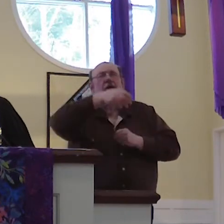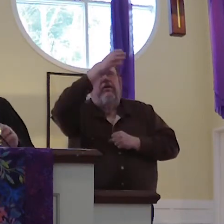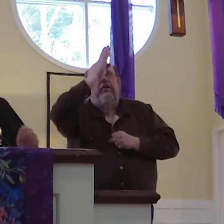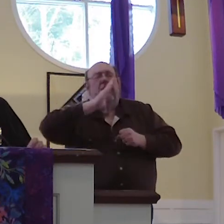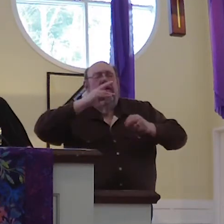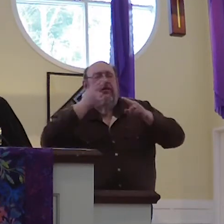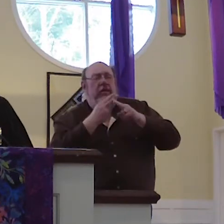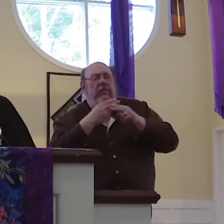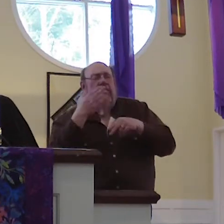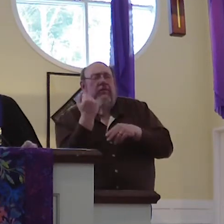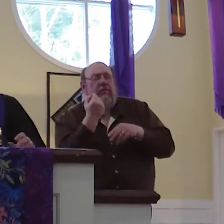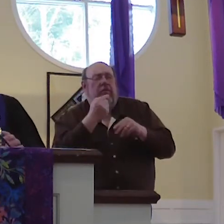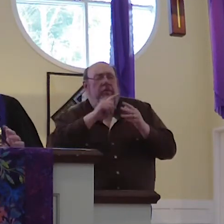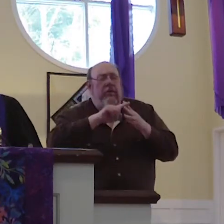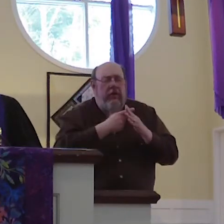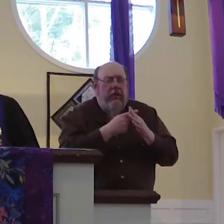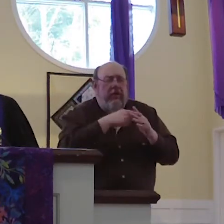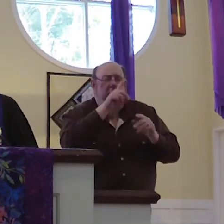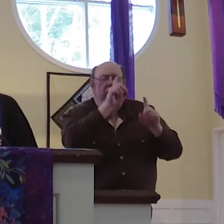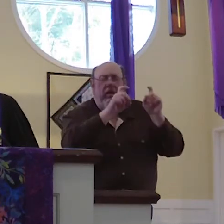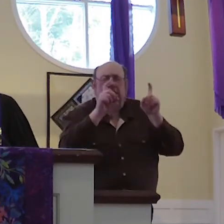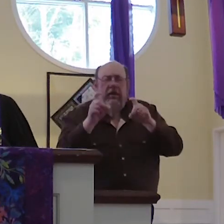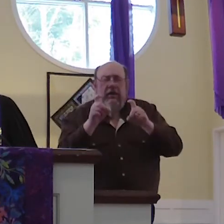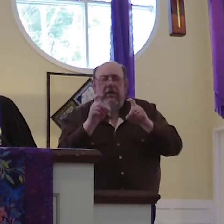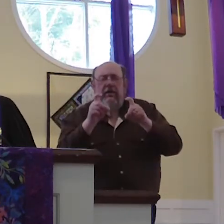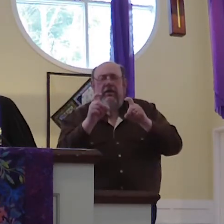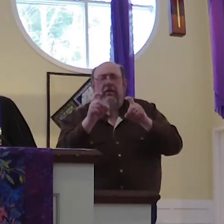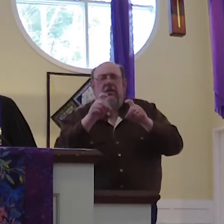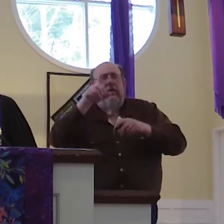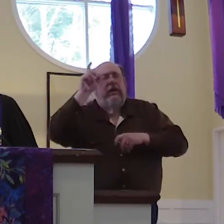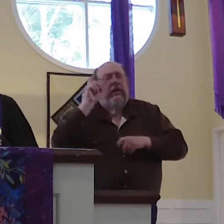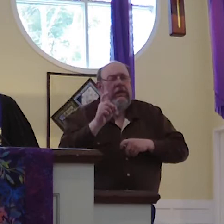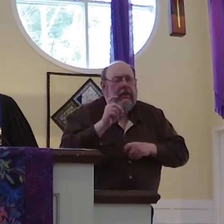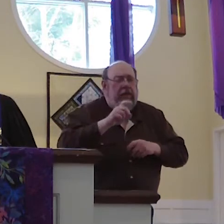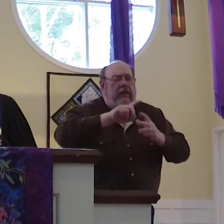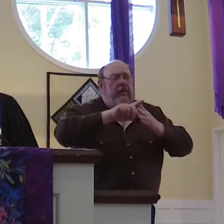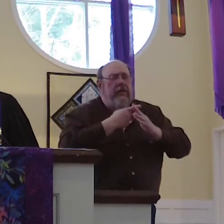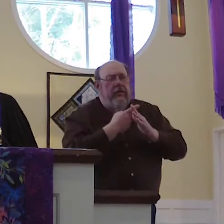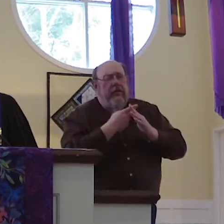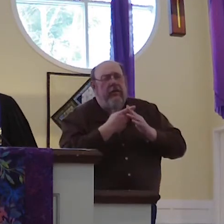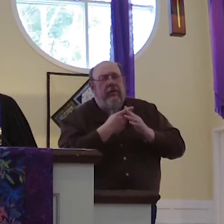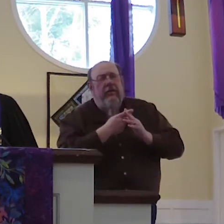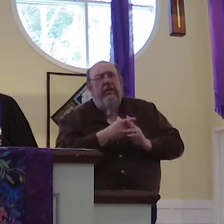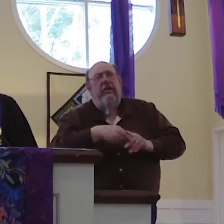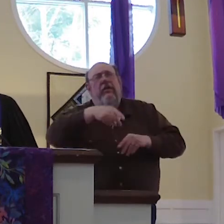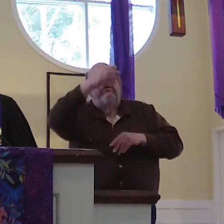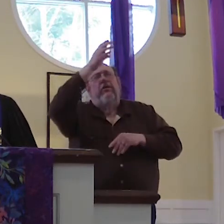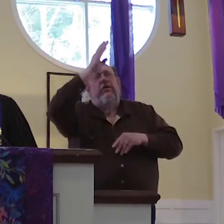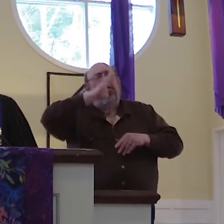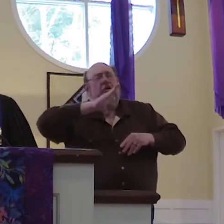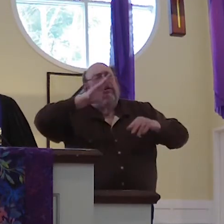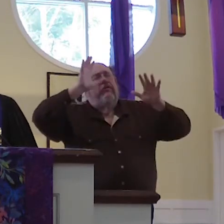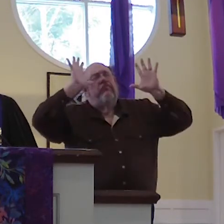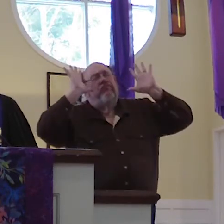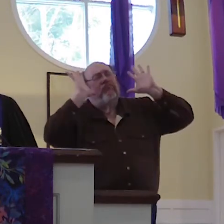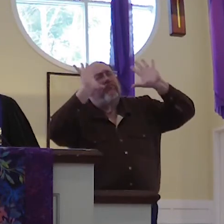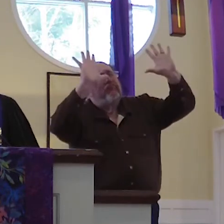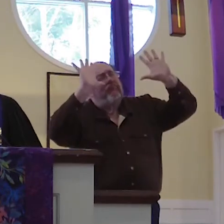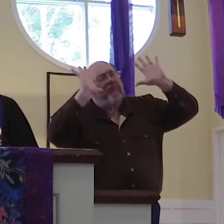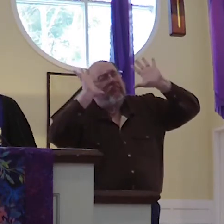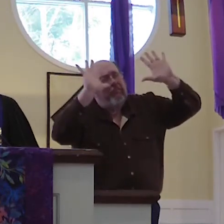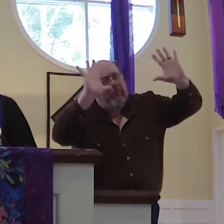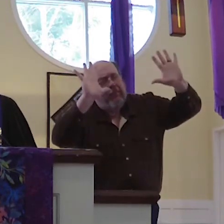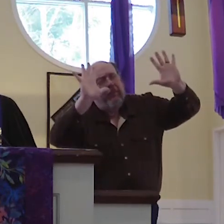Before we even begin asking for anything, we need to begin by acknowledging God's greatness,